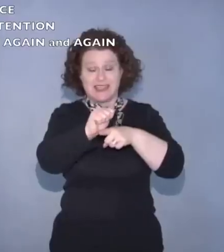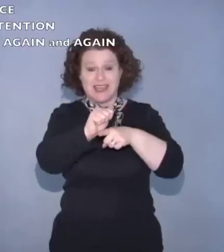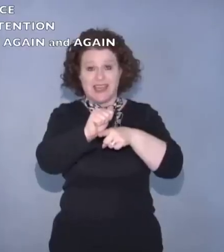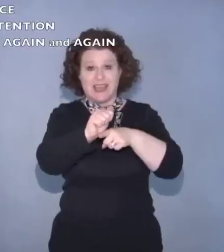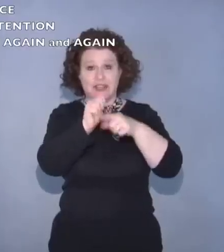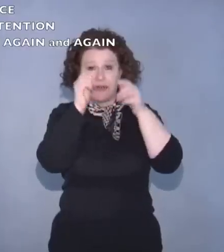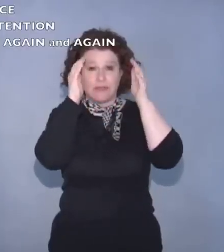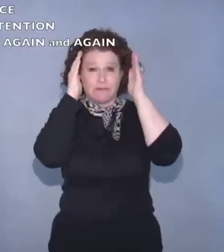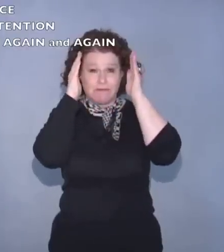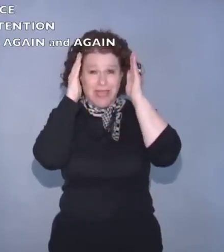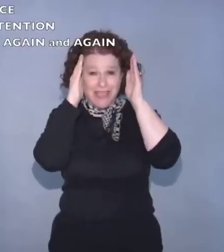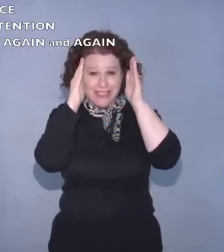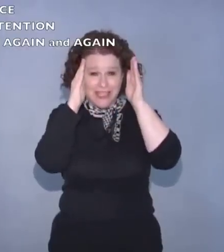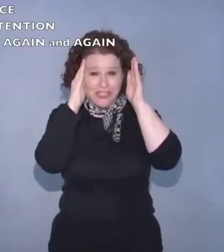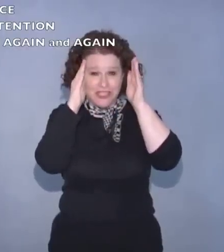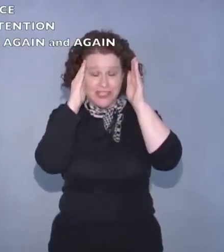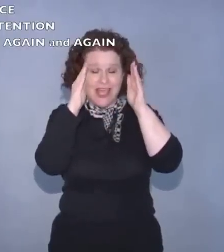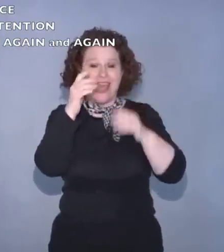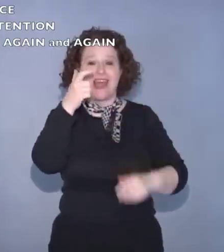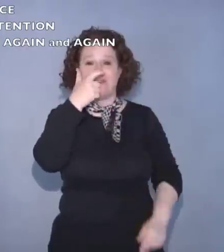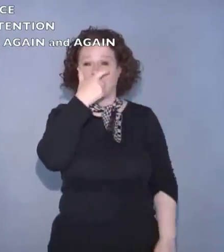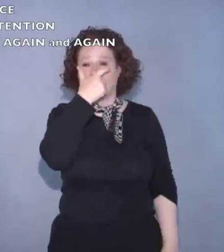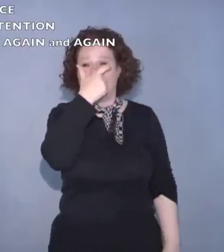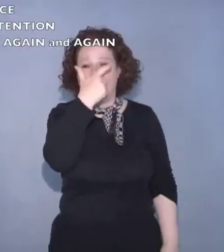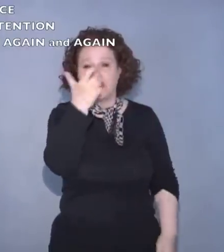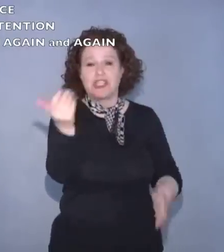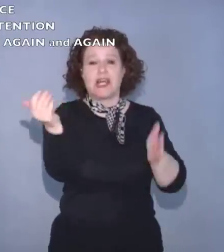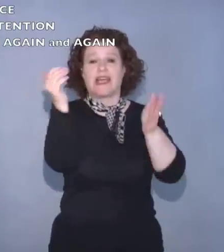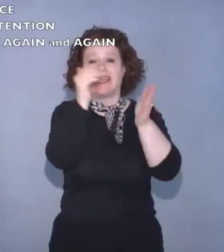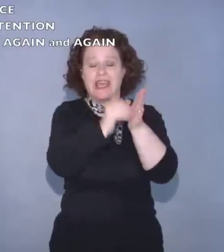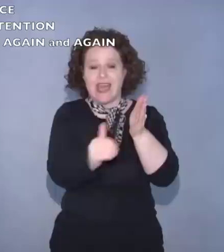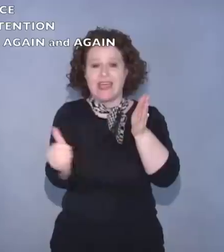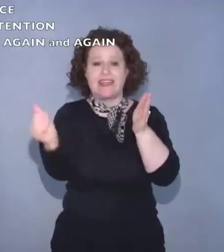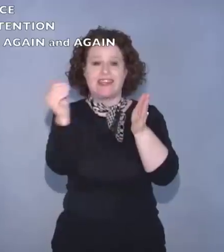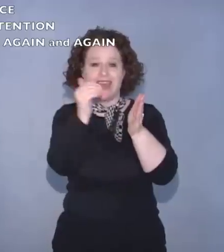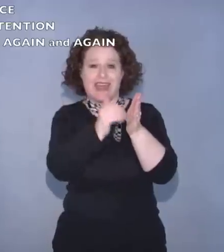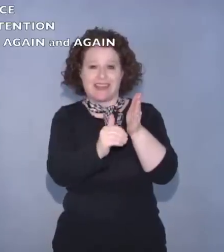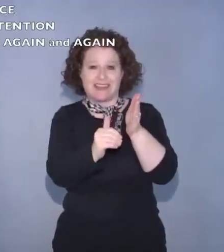and you can pay attention, and you can watch it again and again.